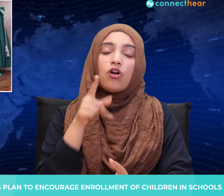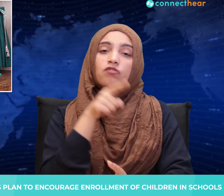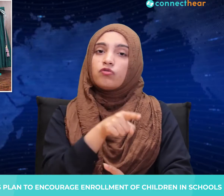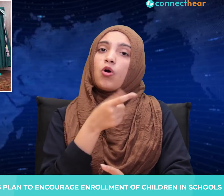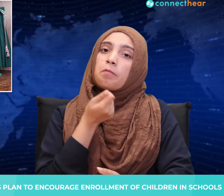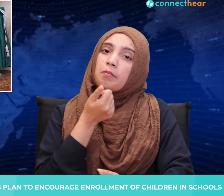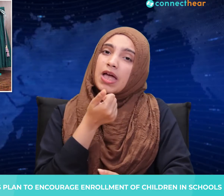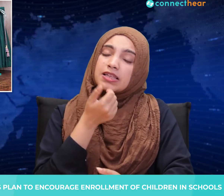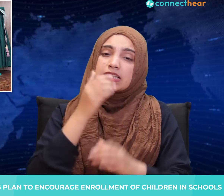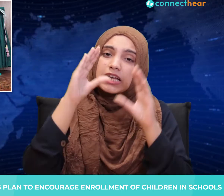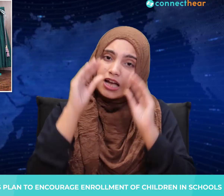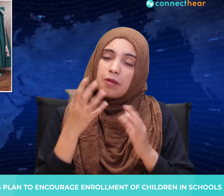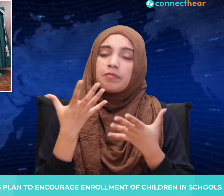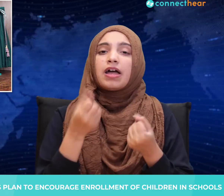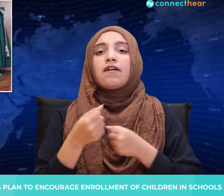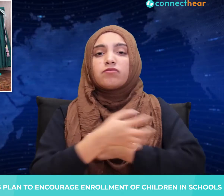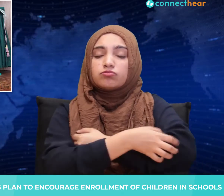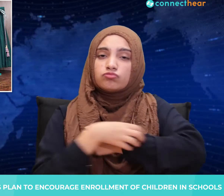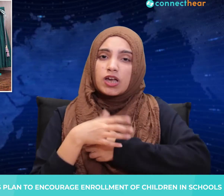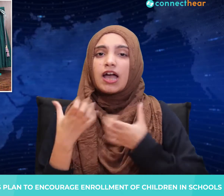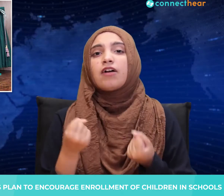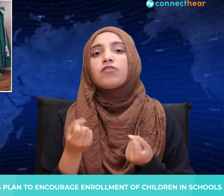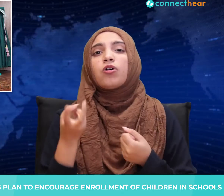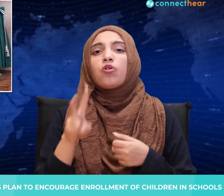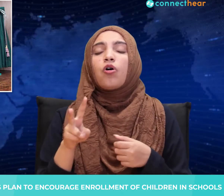out faster from grades 5 to 8.